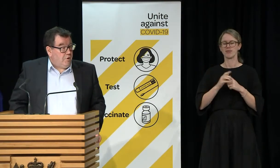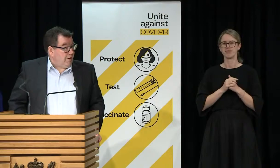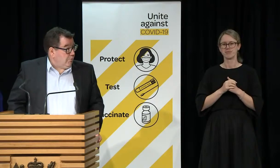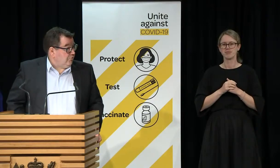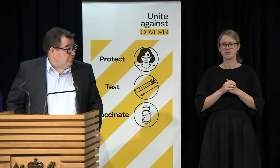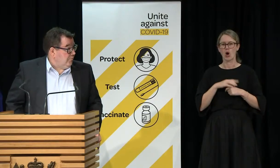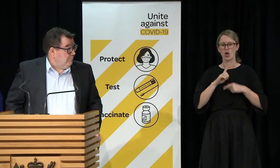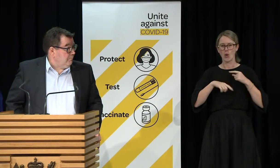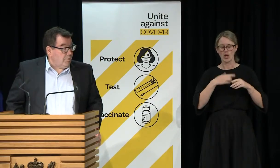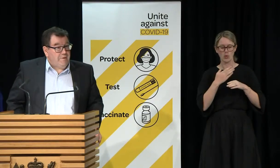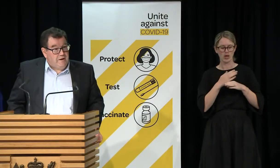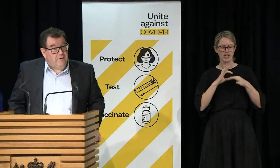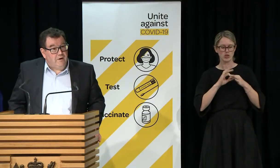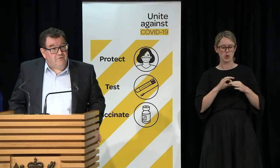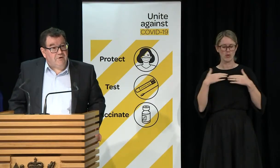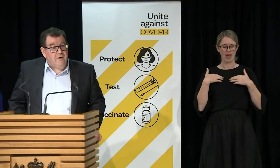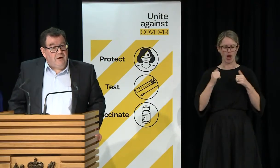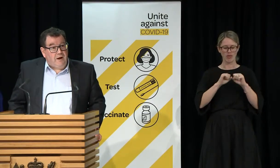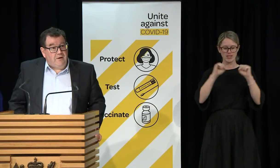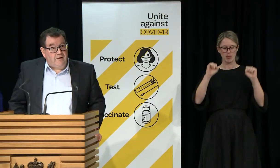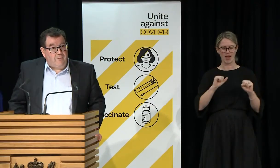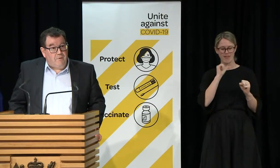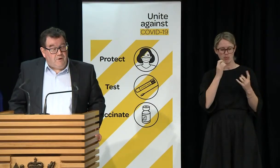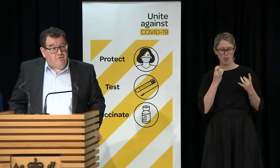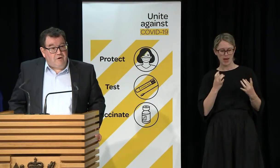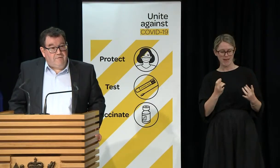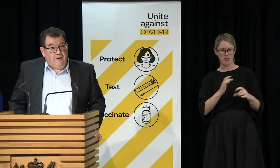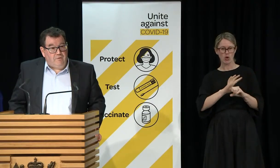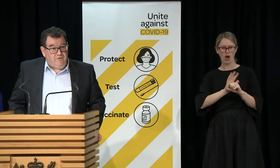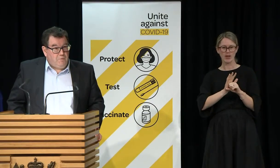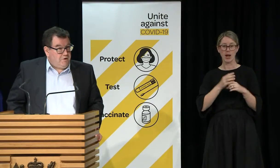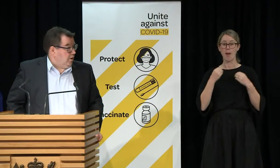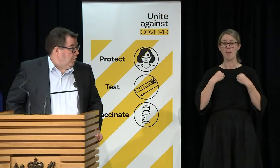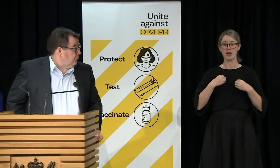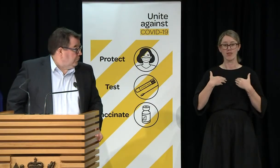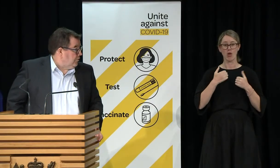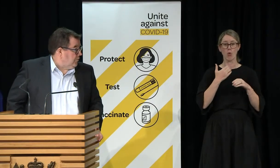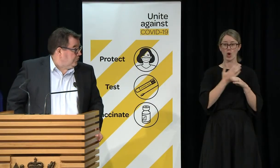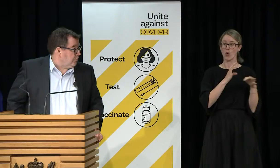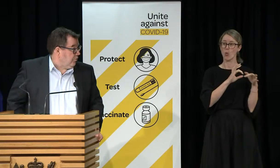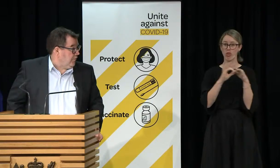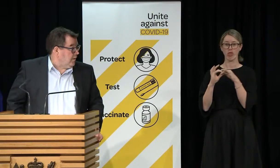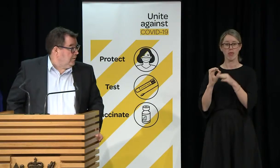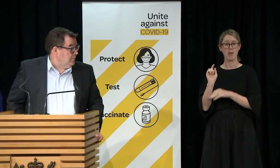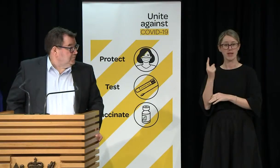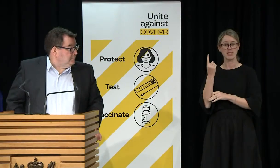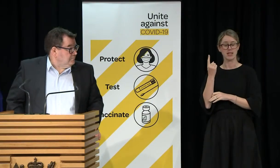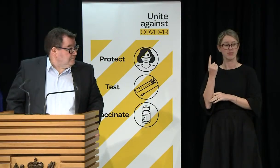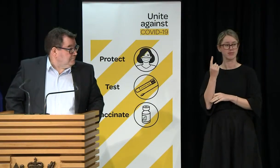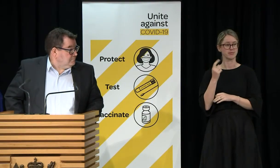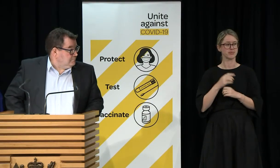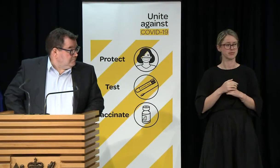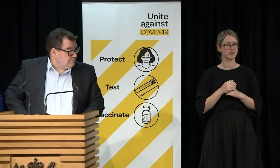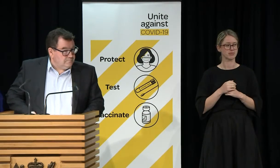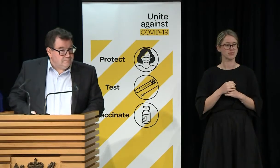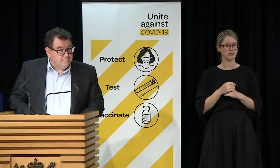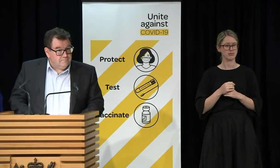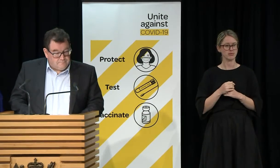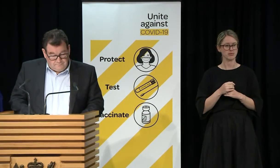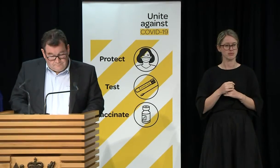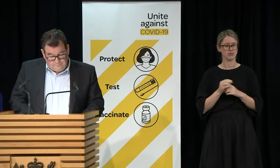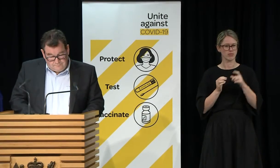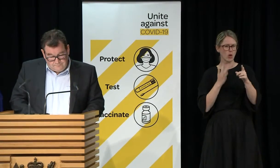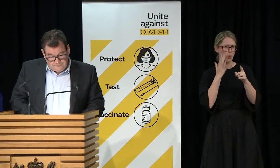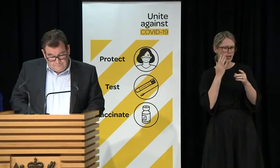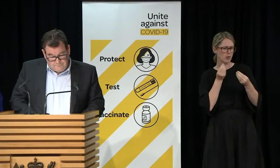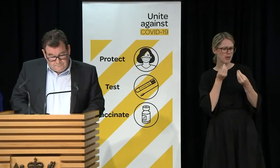piece of work on health system preparedness, and the Ministry of Health is working closely with the Minister on that. That's right. And that. When will you